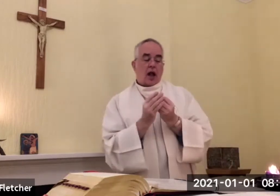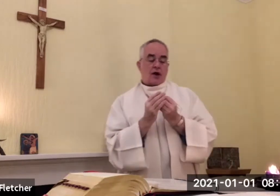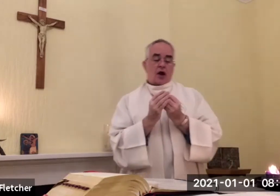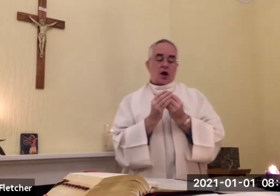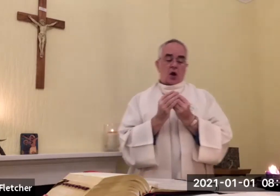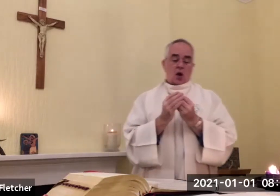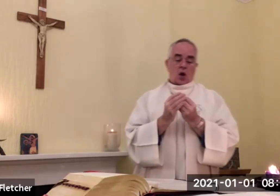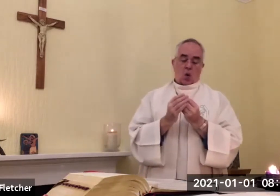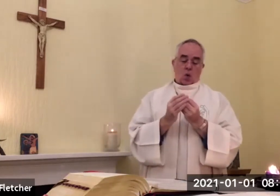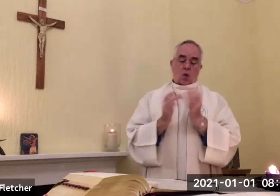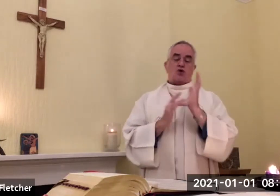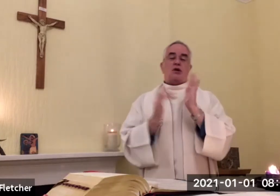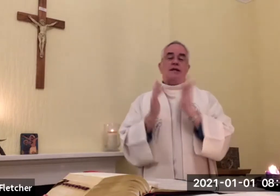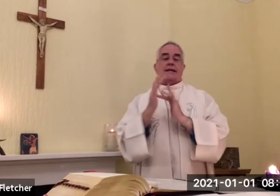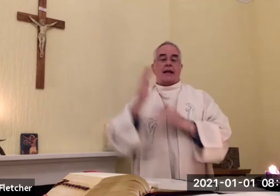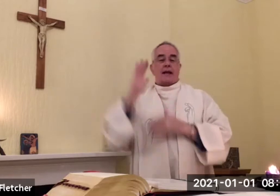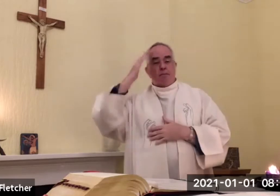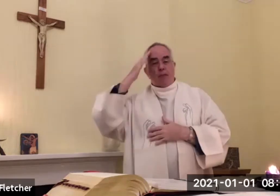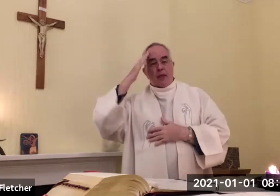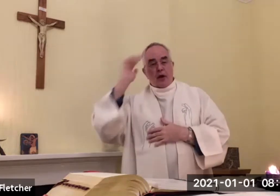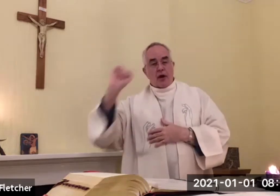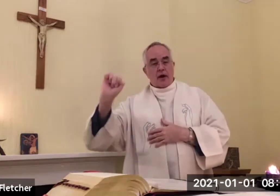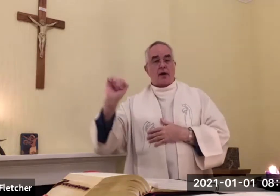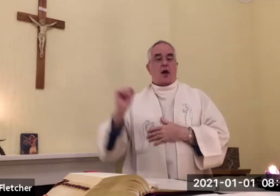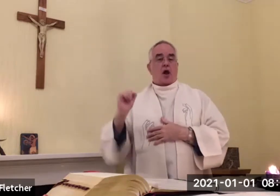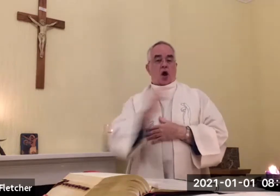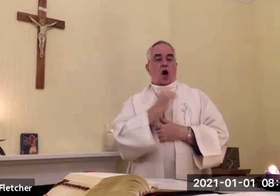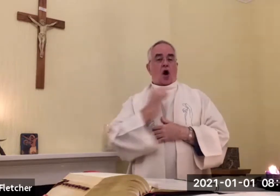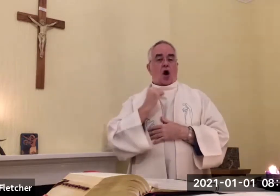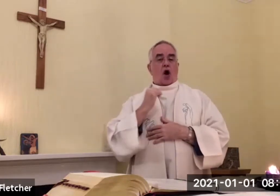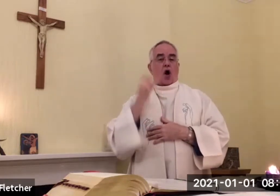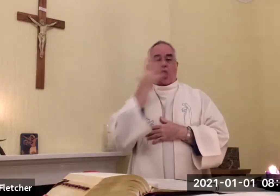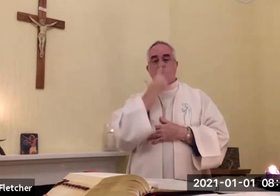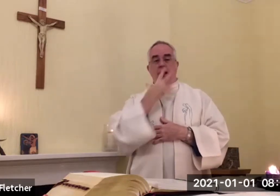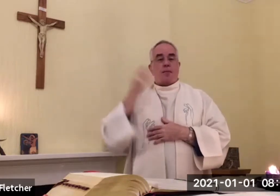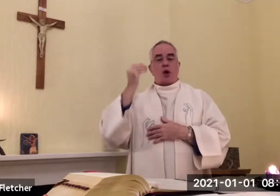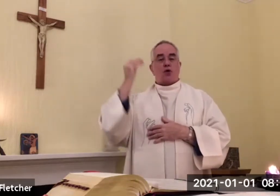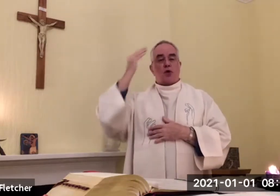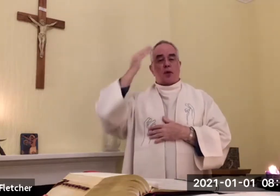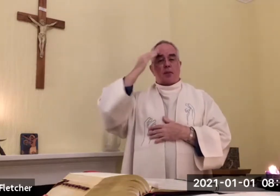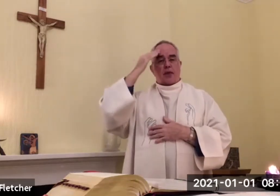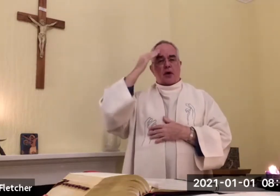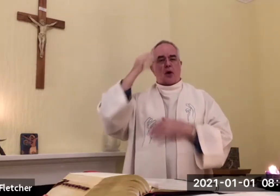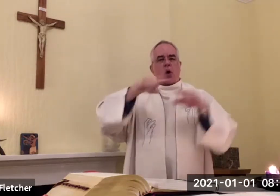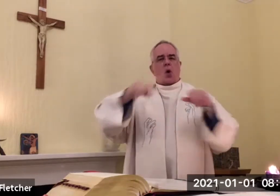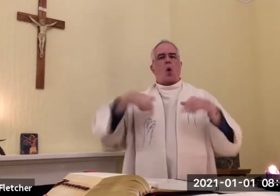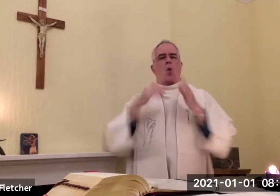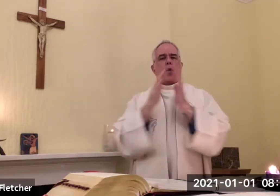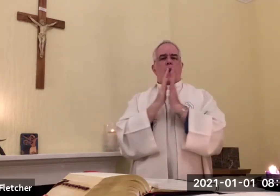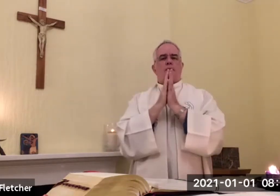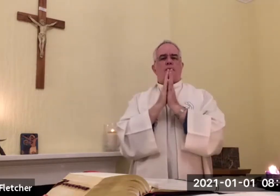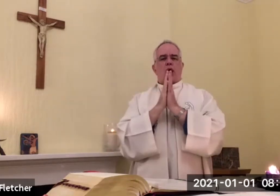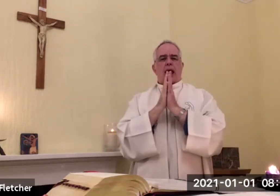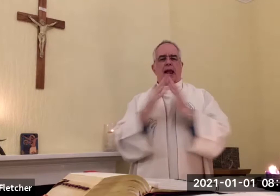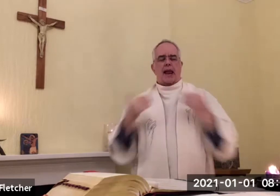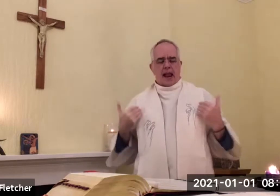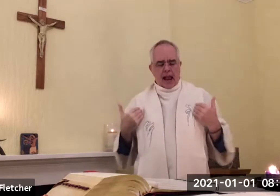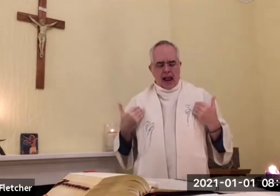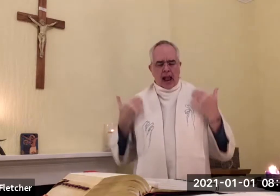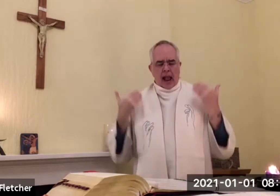Together with Jesus' mother, our spiritual mother, we pray.